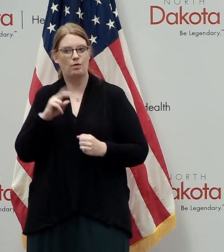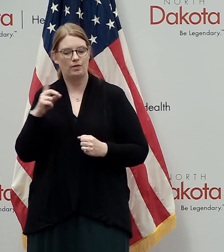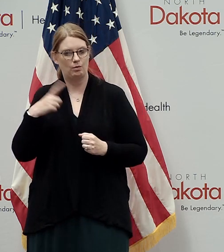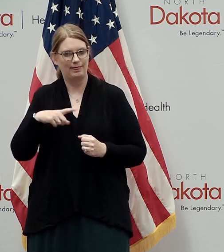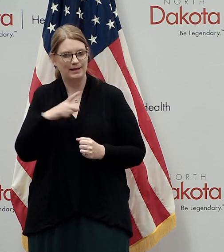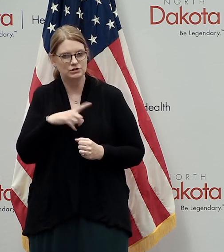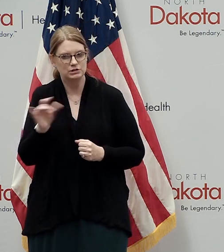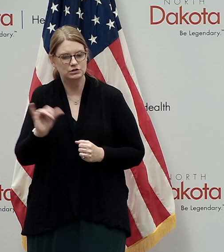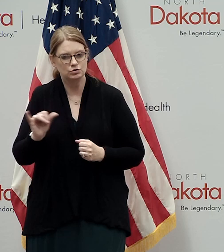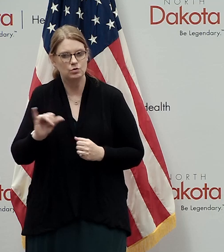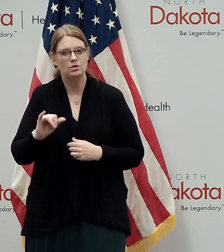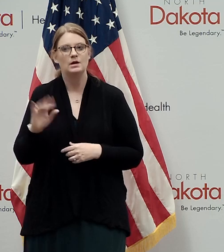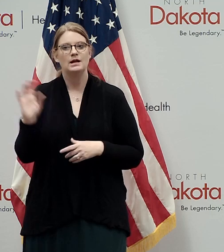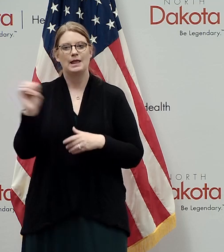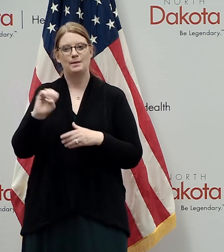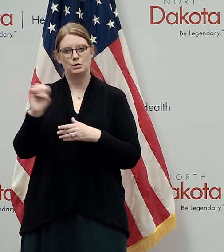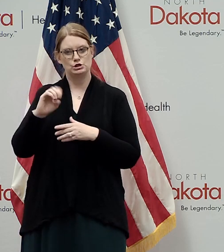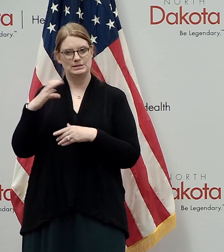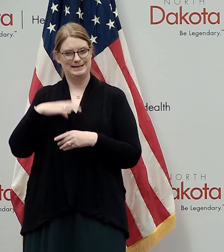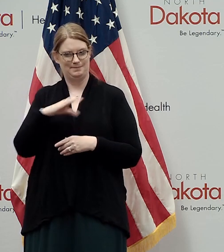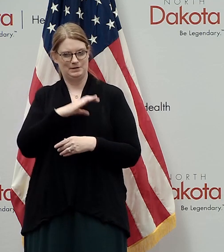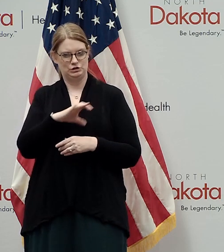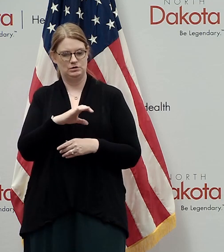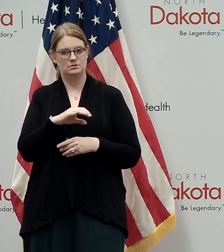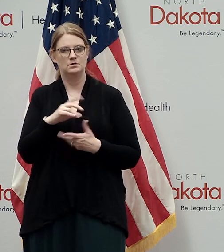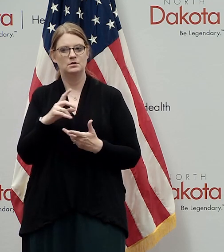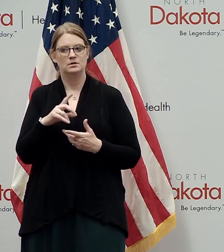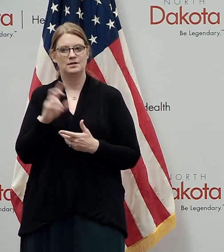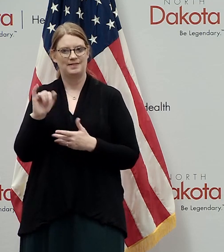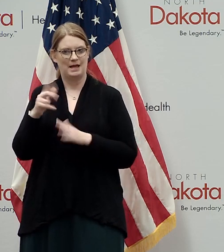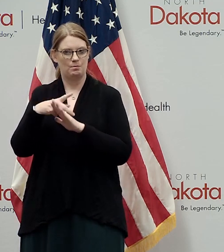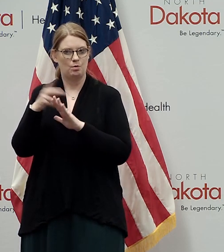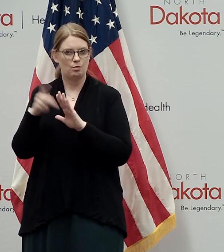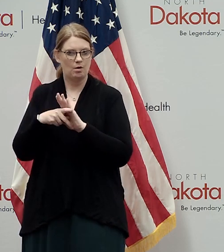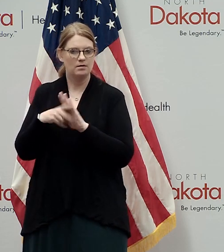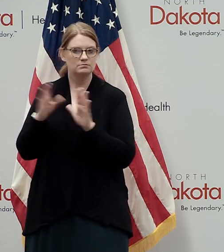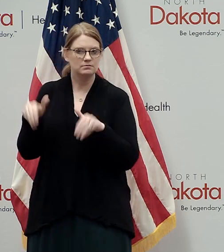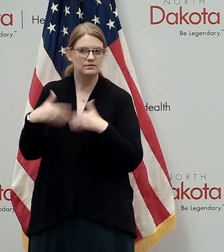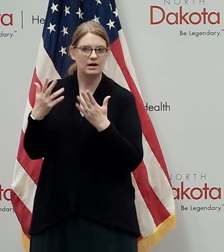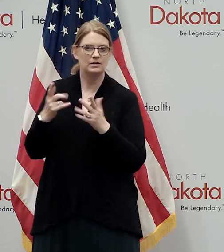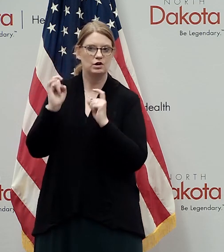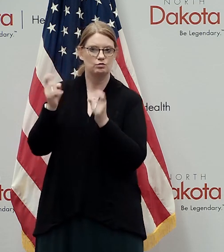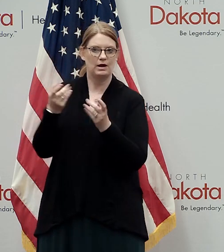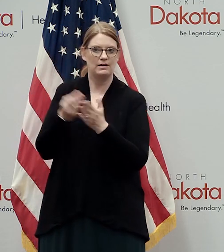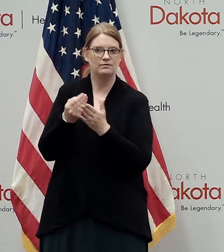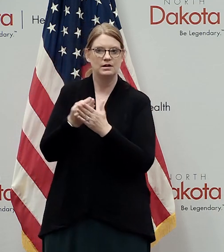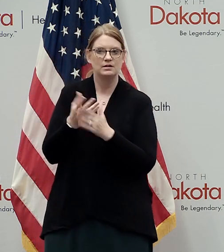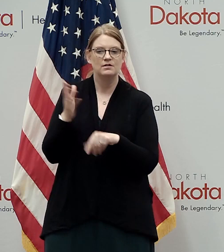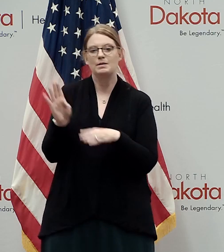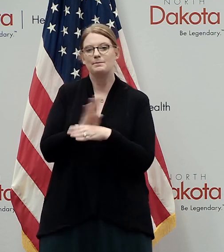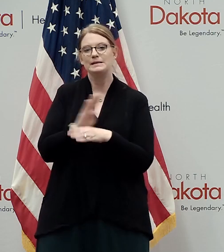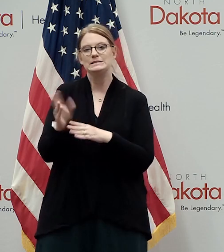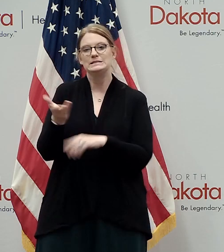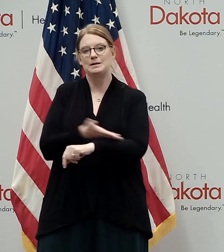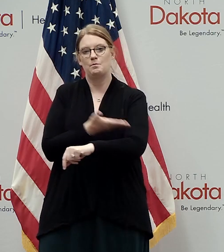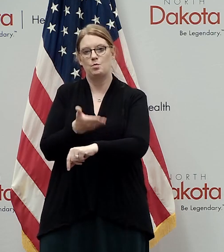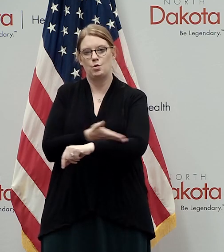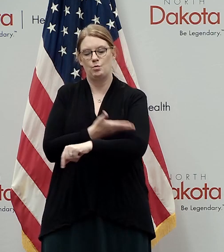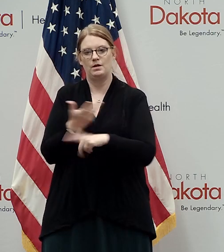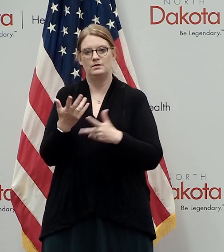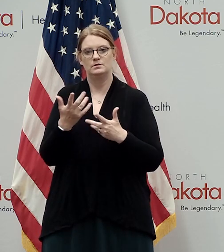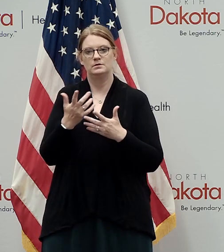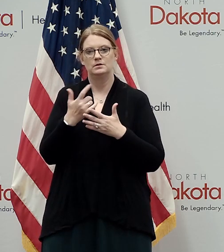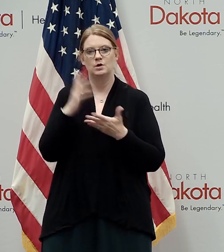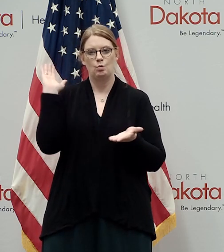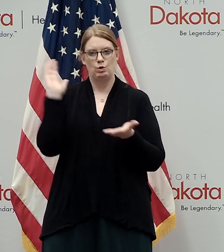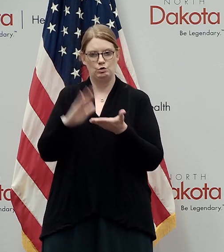Legislature and the Emergency Commission. The program providing grant fund to companies for business improvements to help